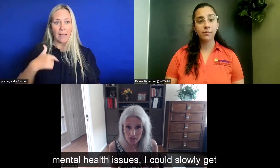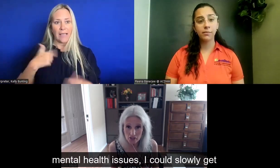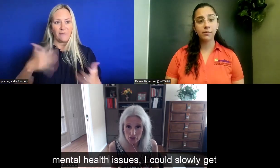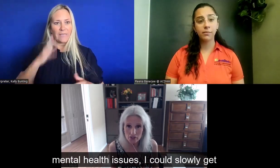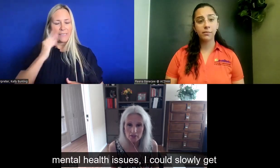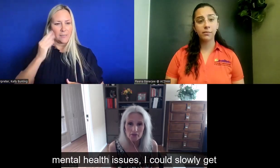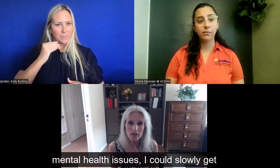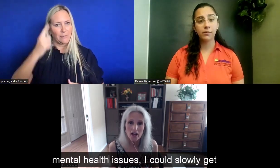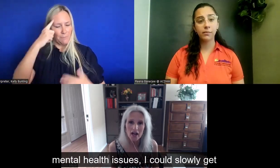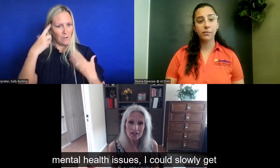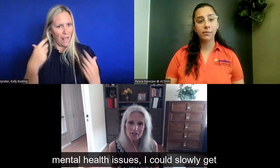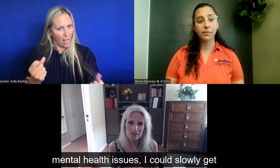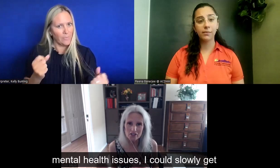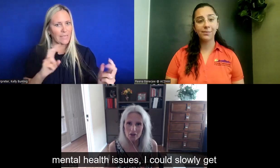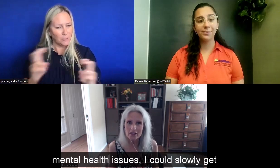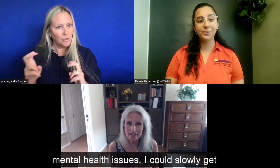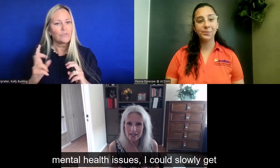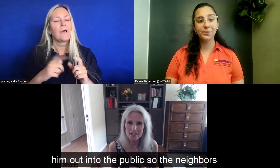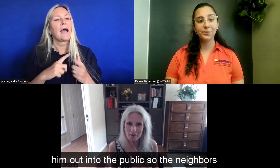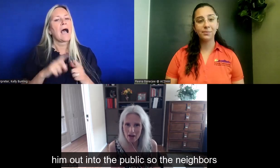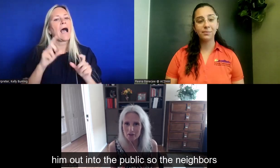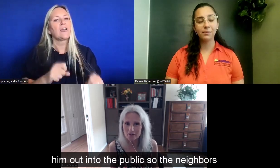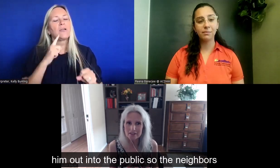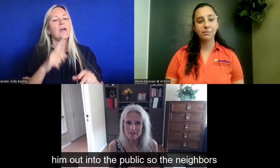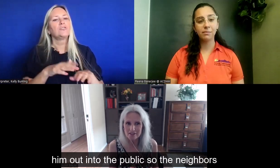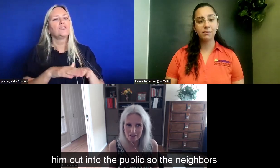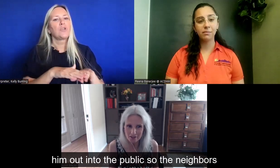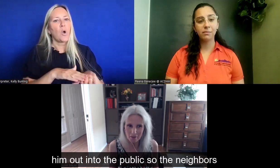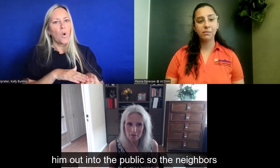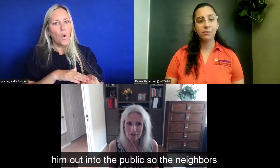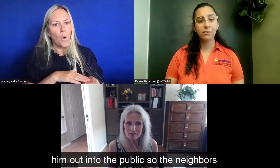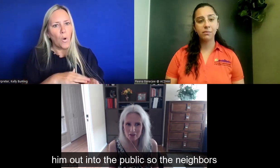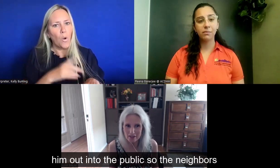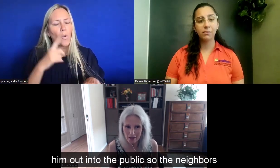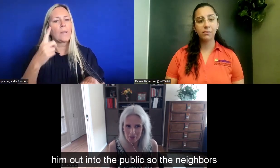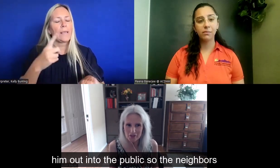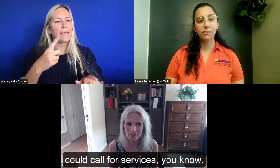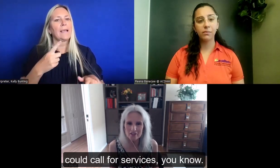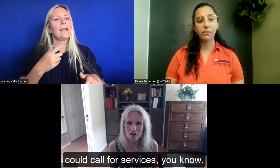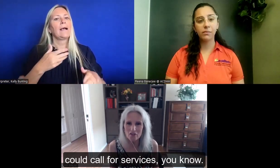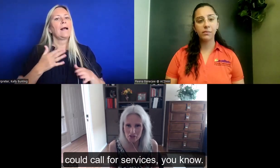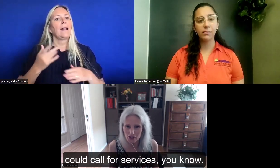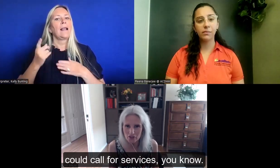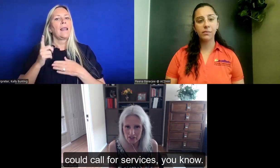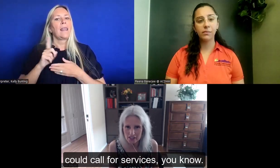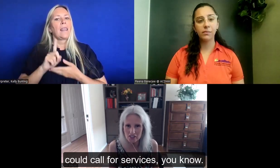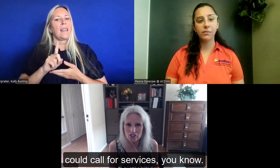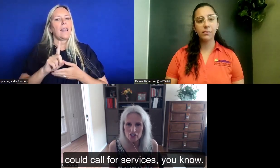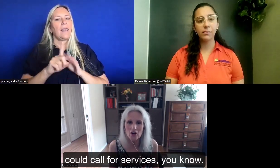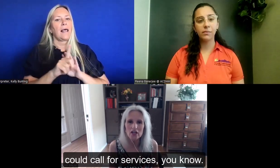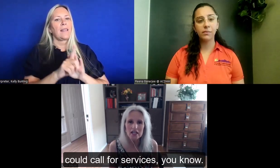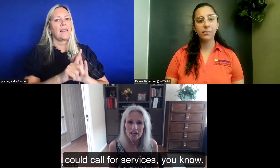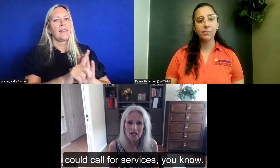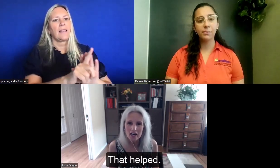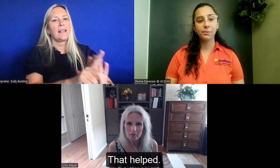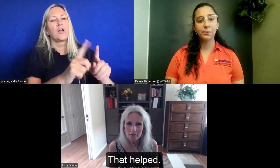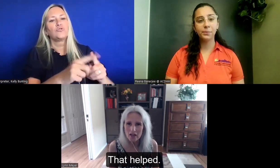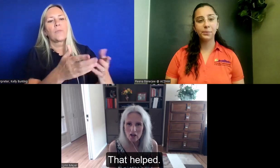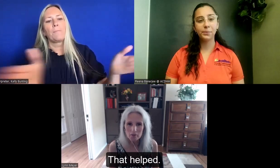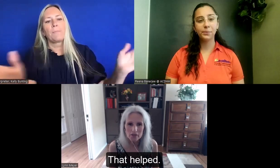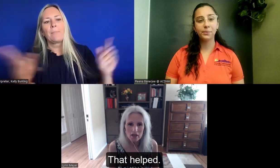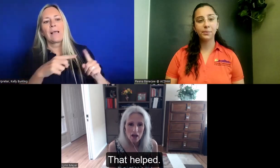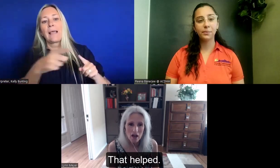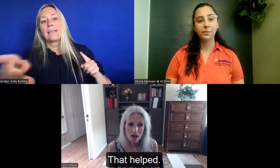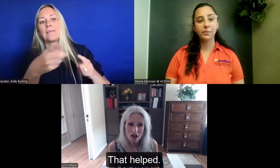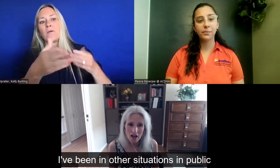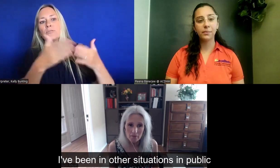health issues, I could slowly get him out into the public so the neighbors could call for services. That